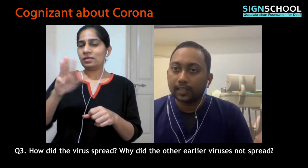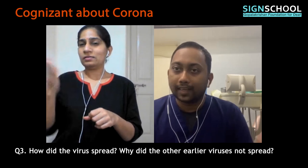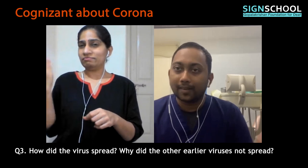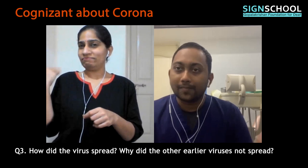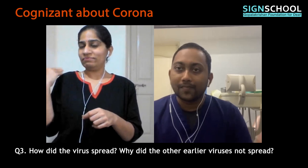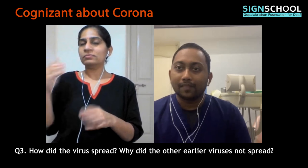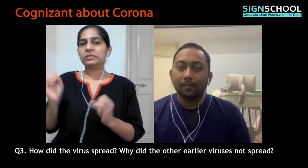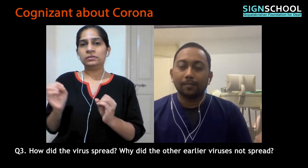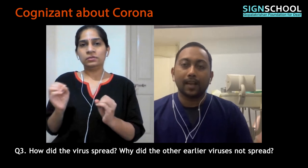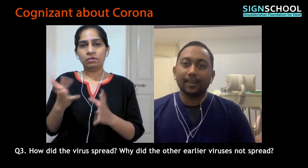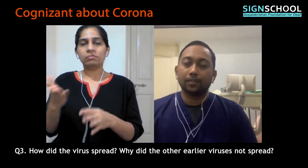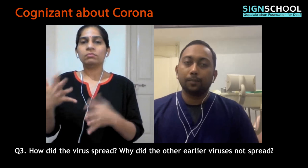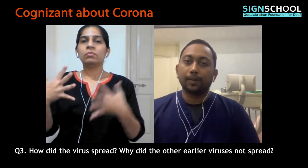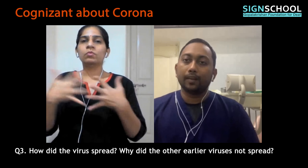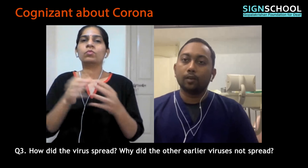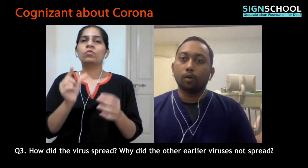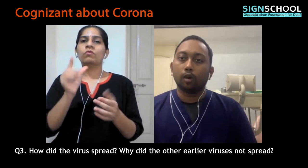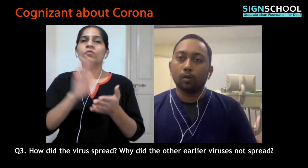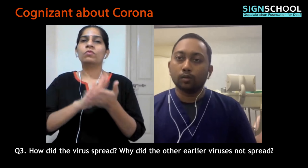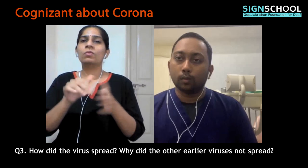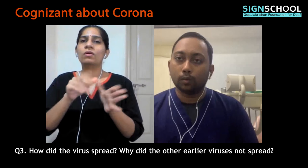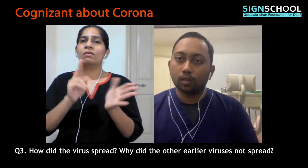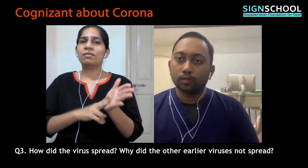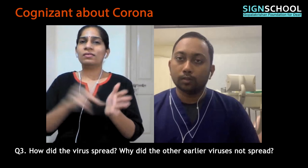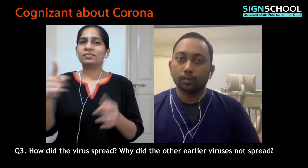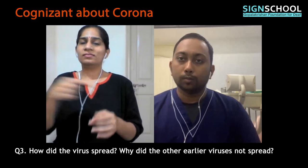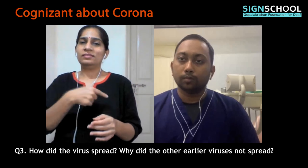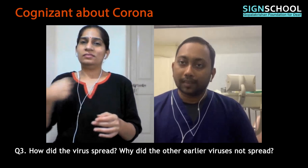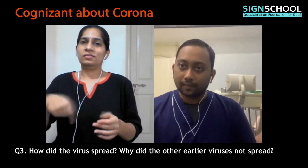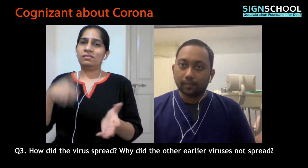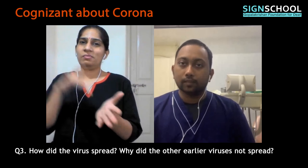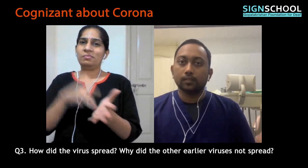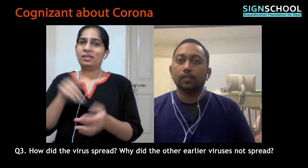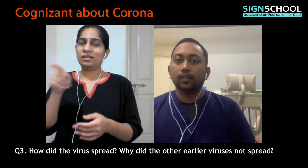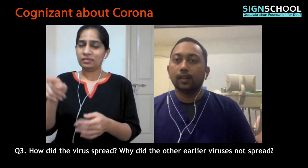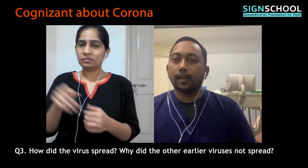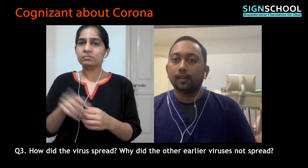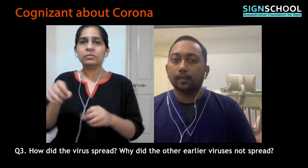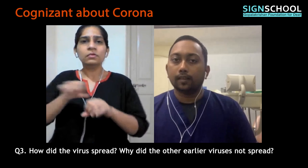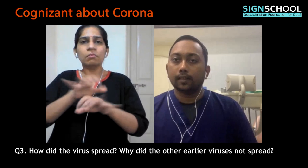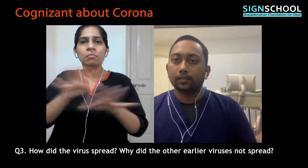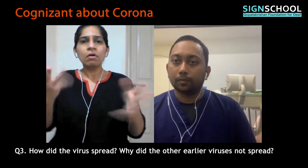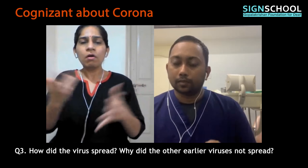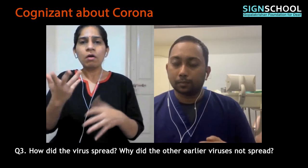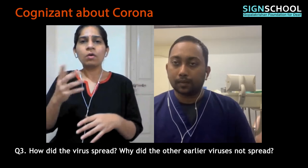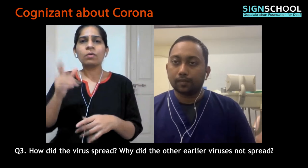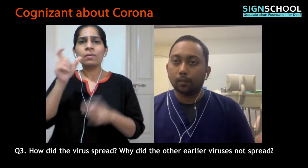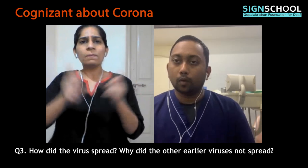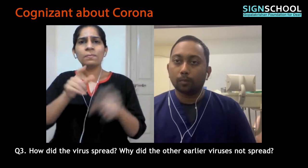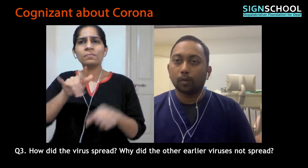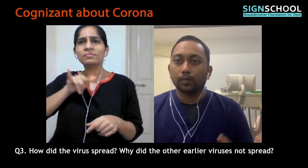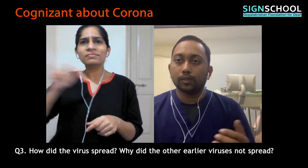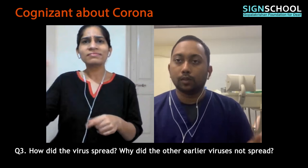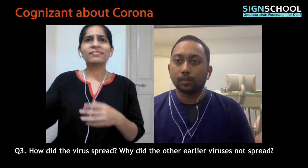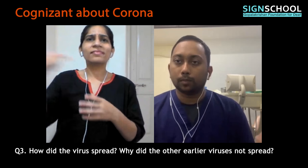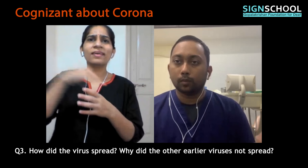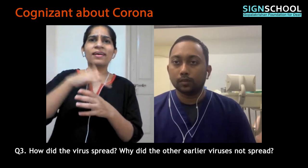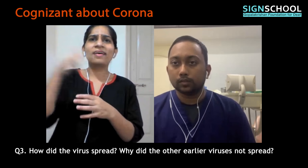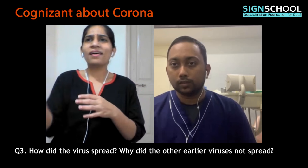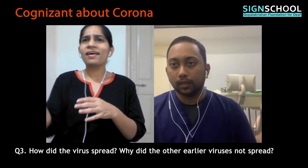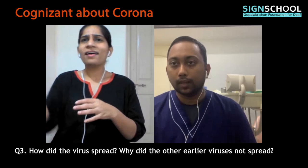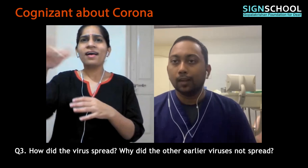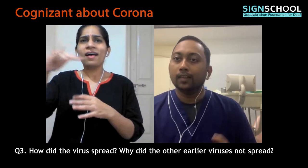of China. From there, it spread to all over the world through travelers. and it's spread from one province to